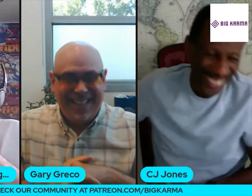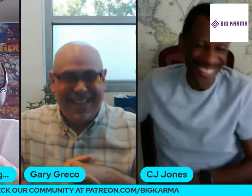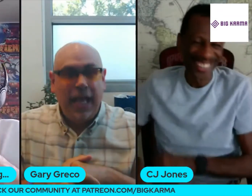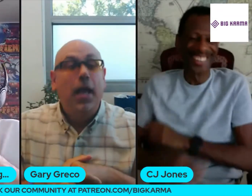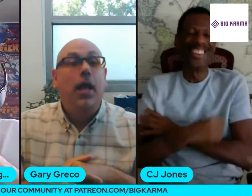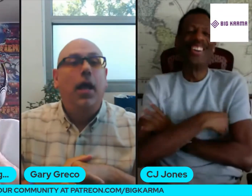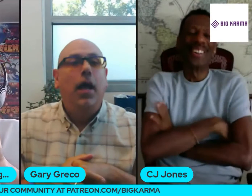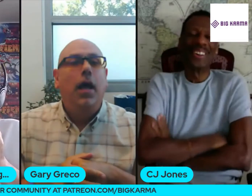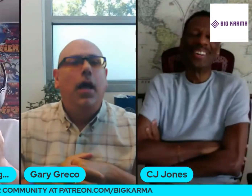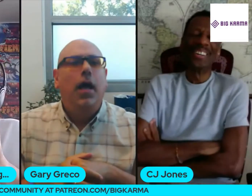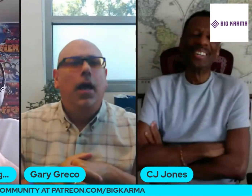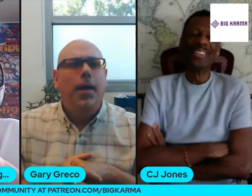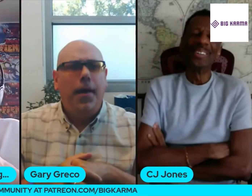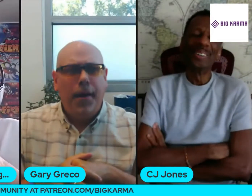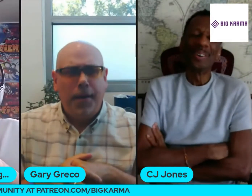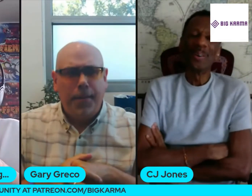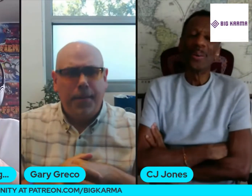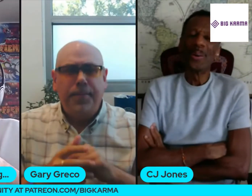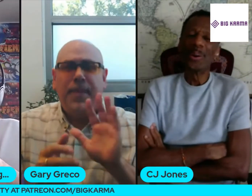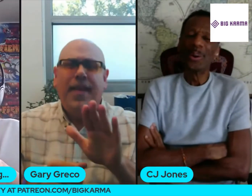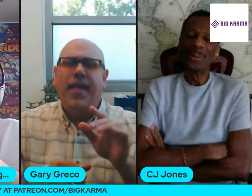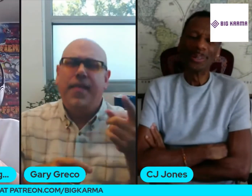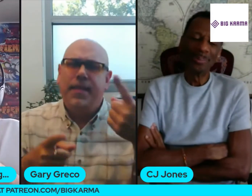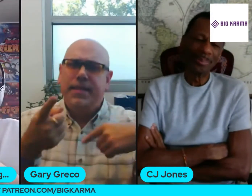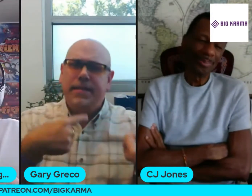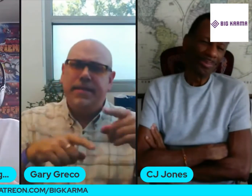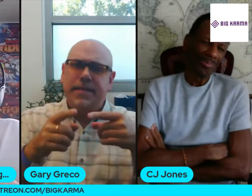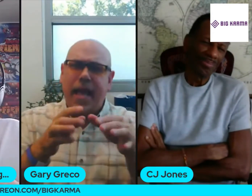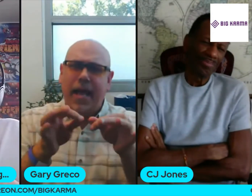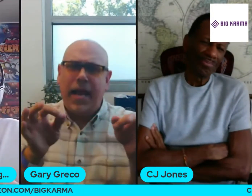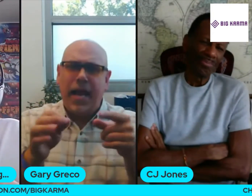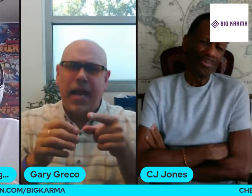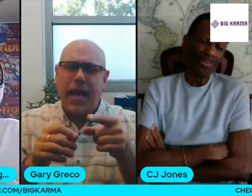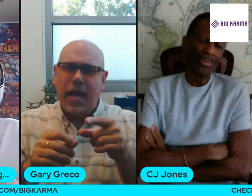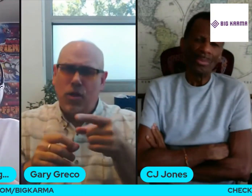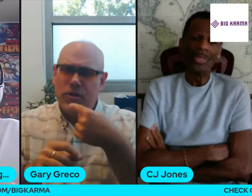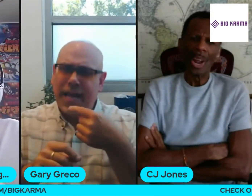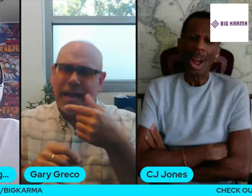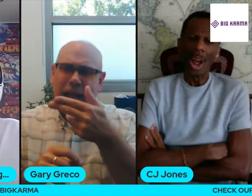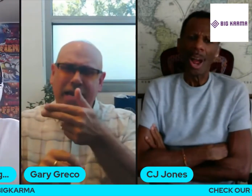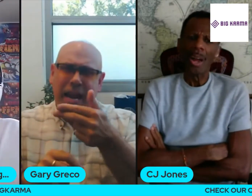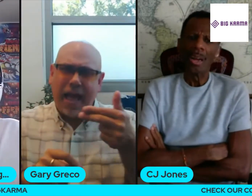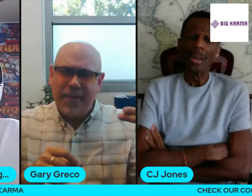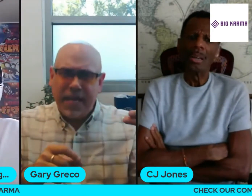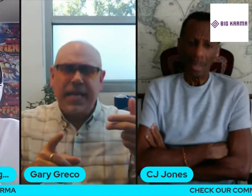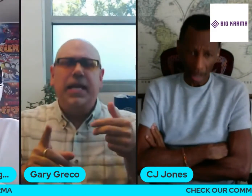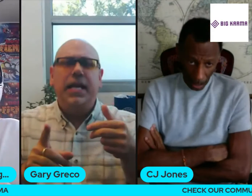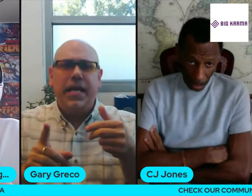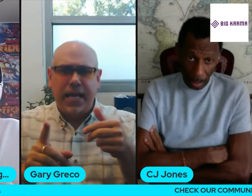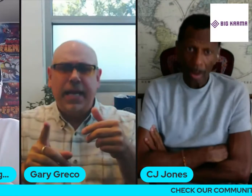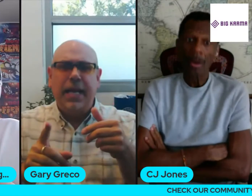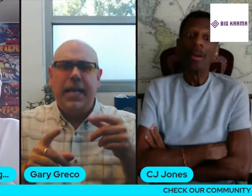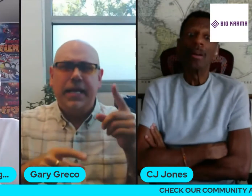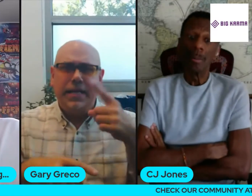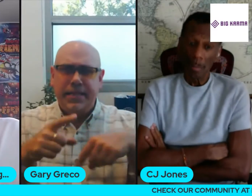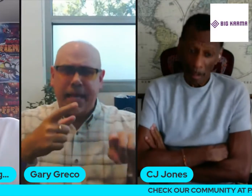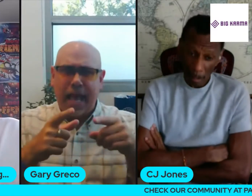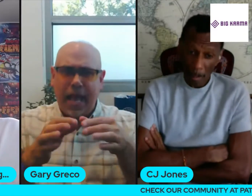So the sign language, so it's a little bit like Navi is to sign language